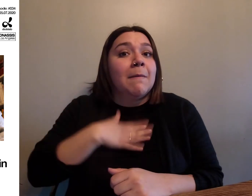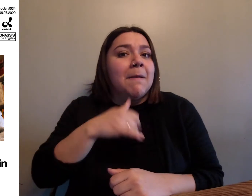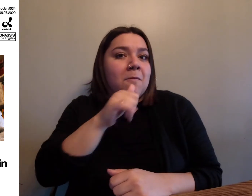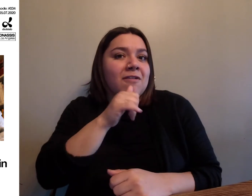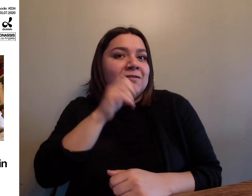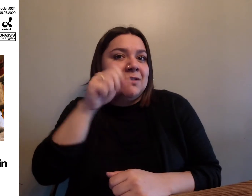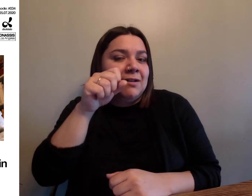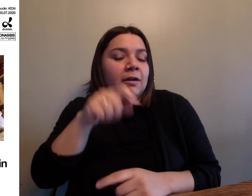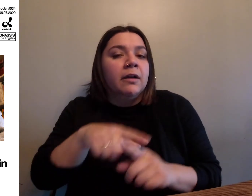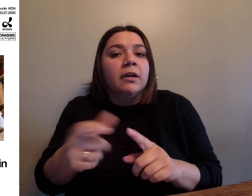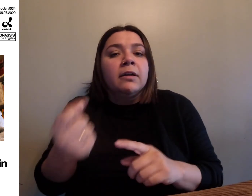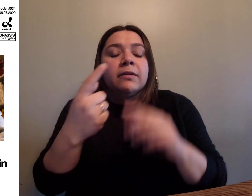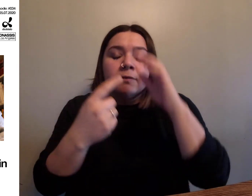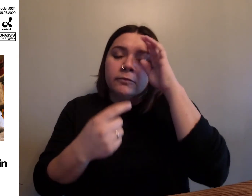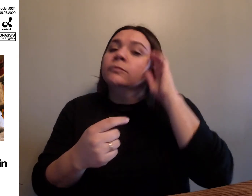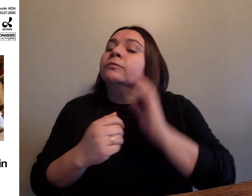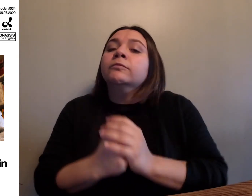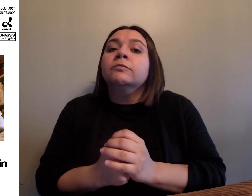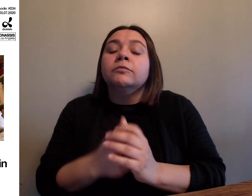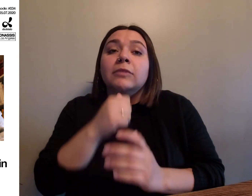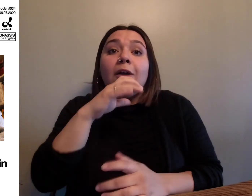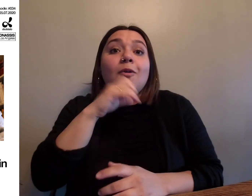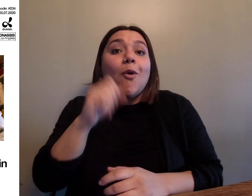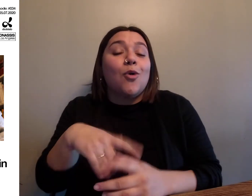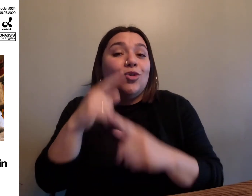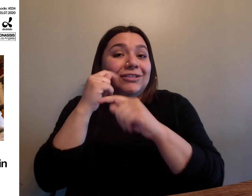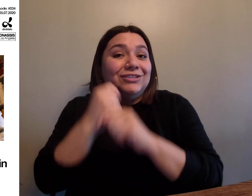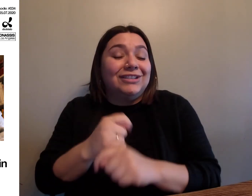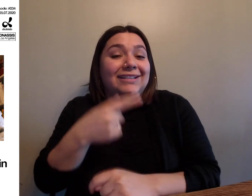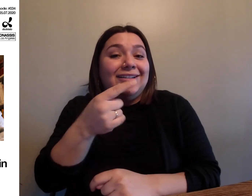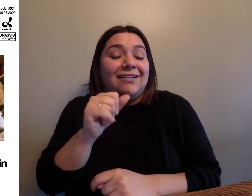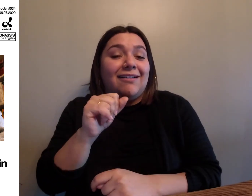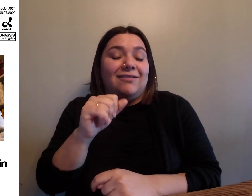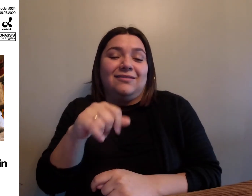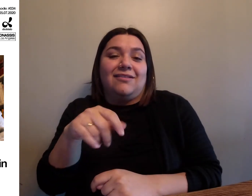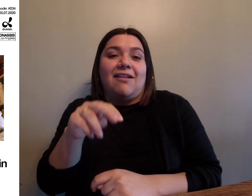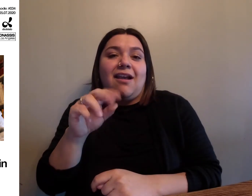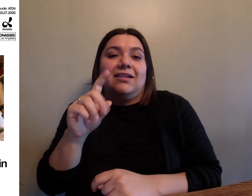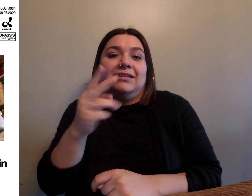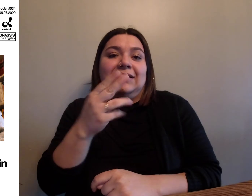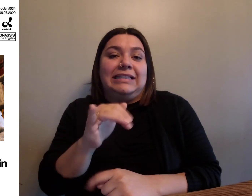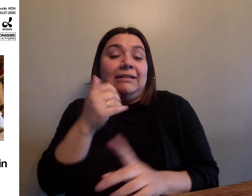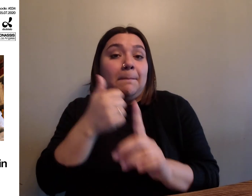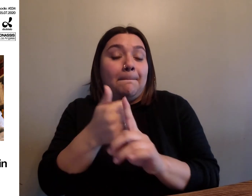my privacy. But this is an old tradition. Gandhi,